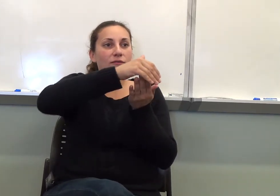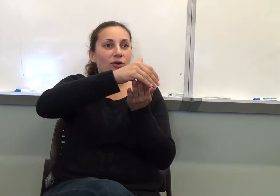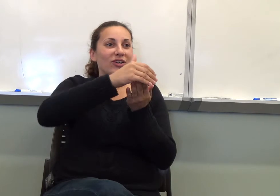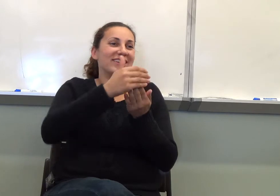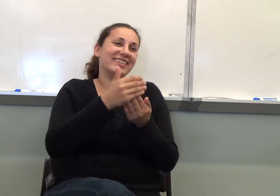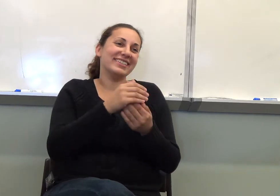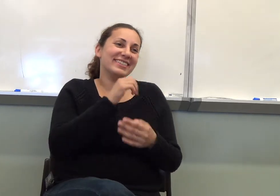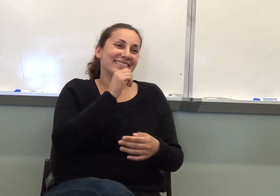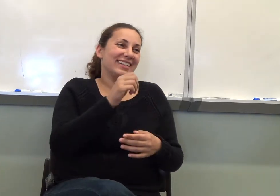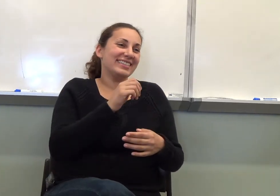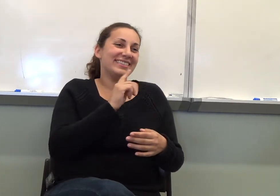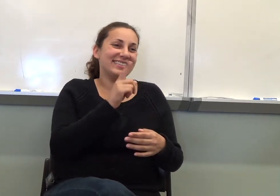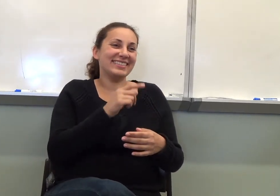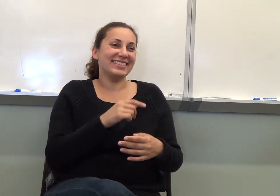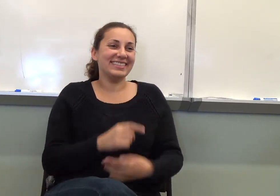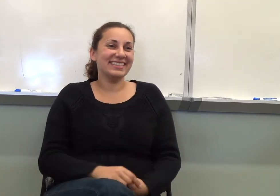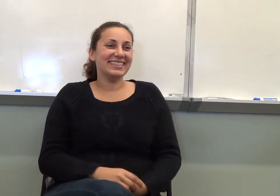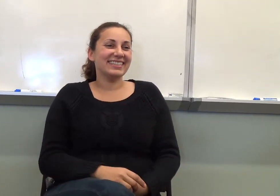true. All right, let's do some homework.